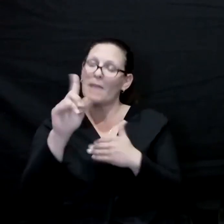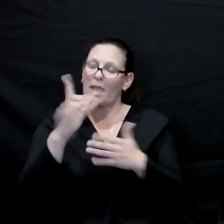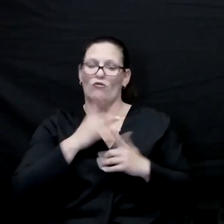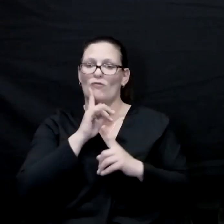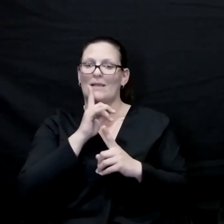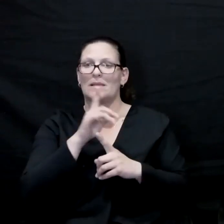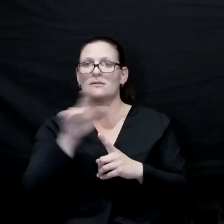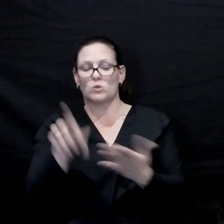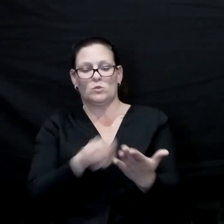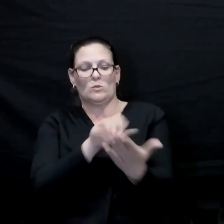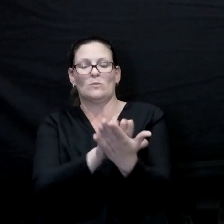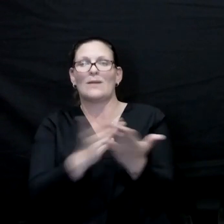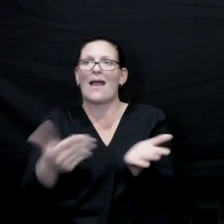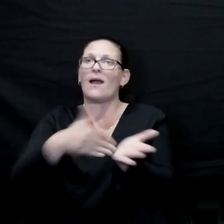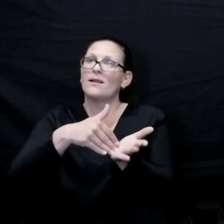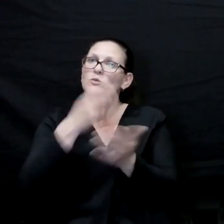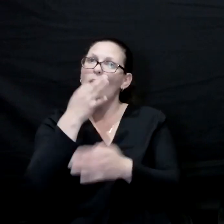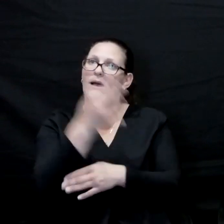Now,